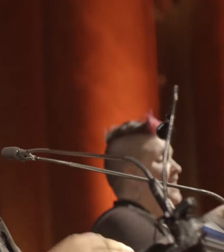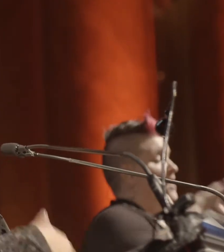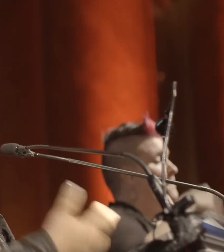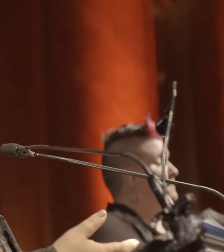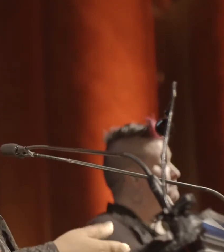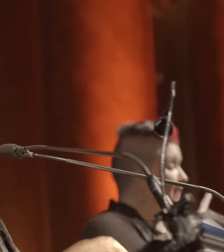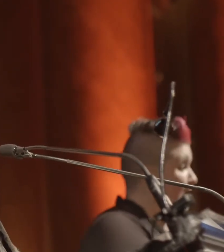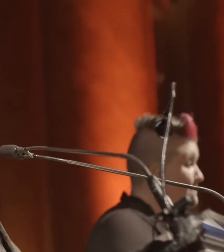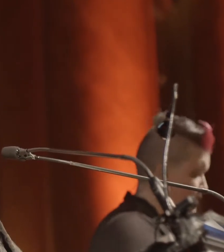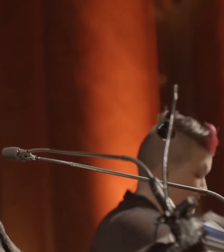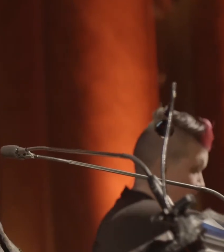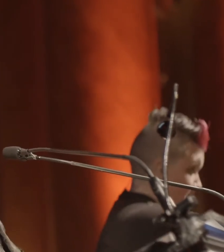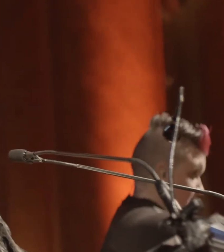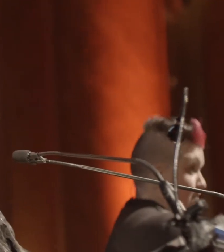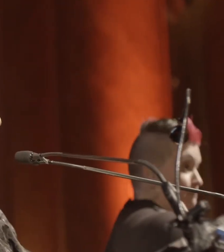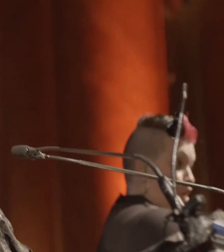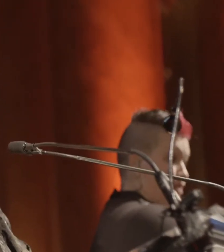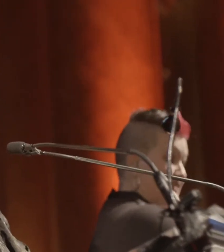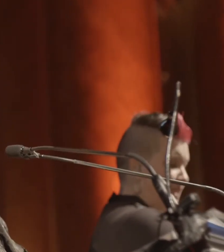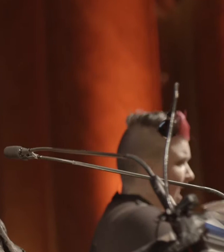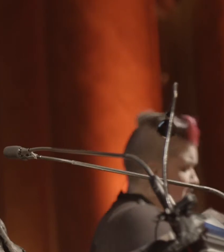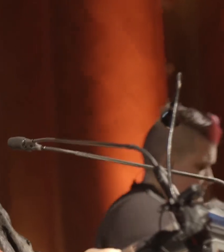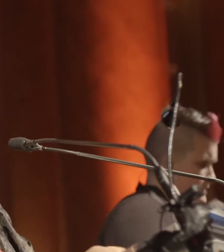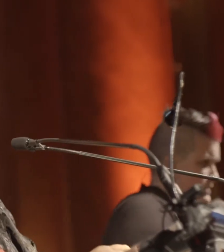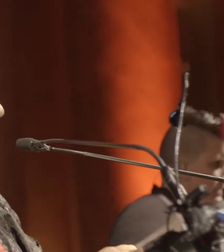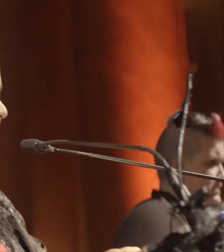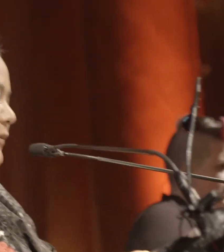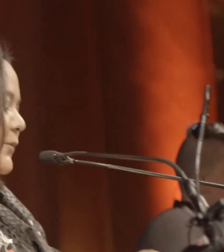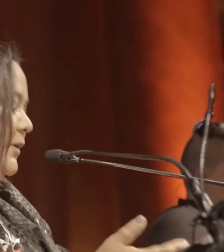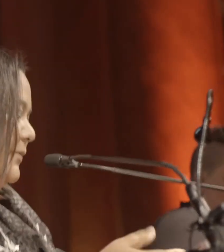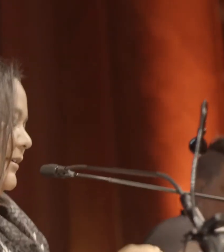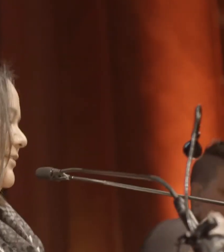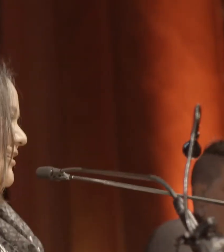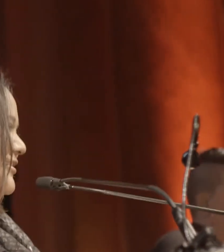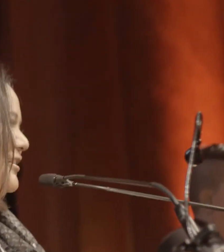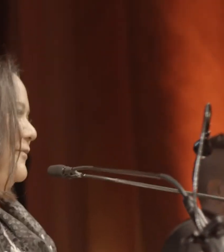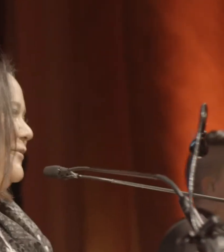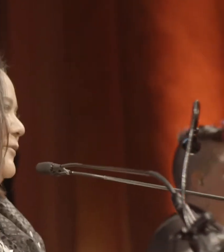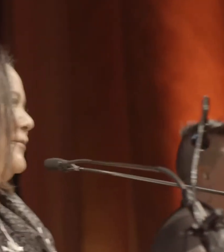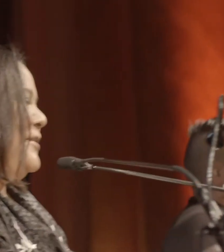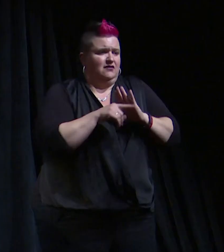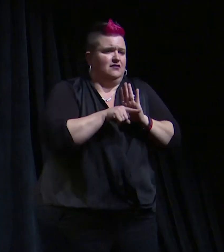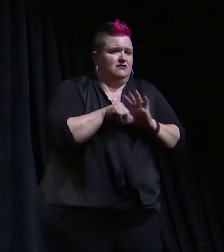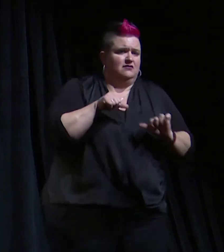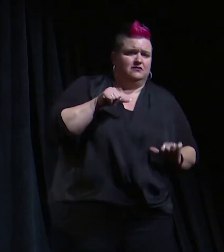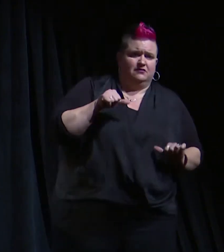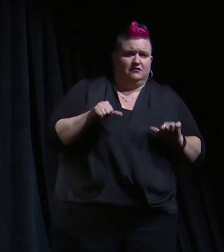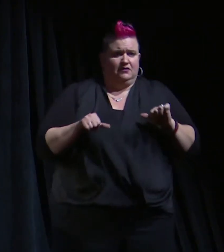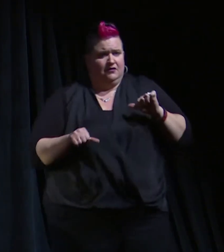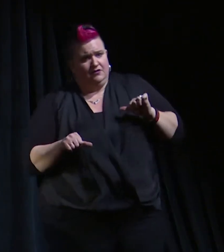I say that to say that I've been doing it for a long time, and I sometimes feel weary, like a lot of you, but